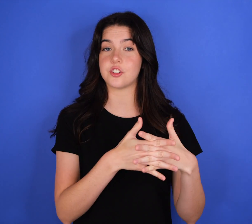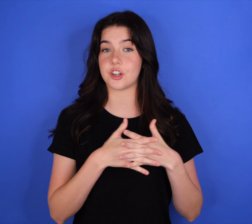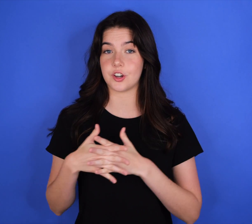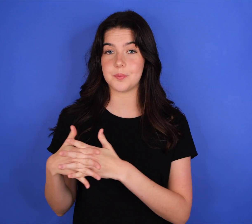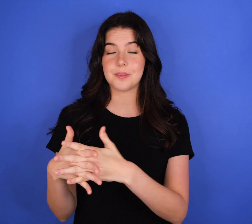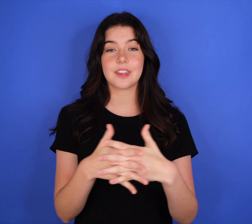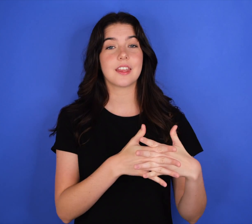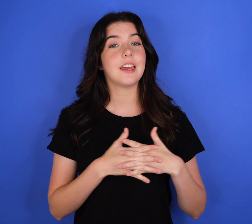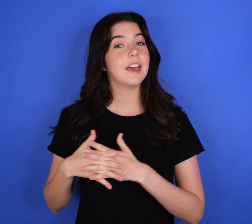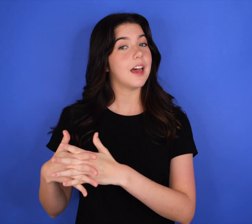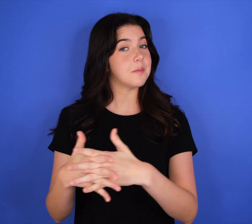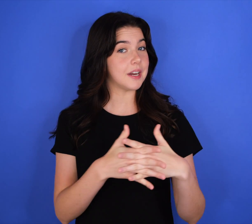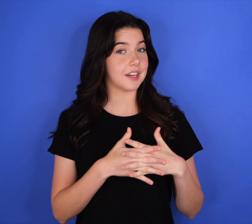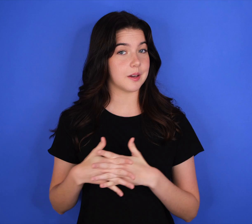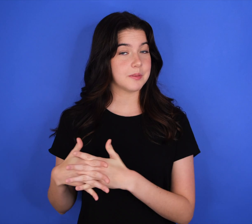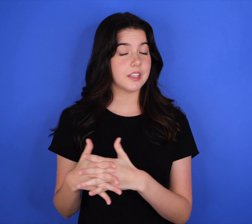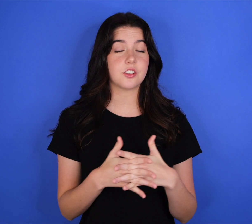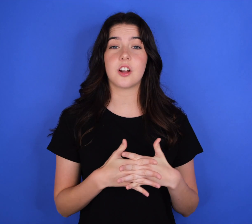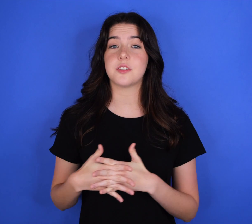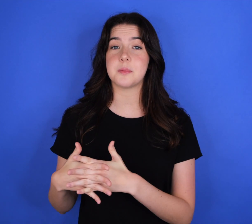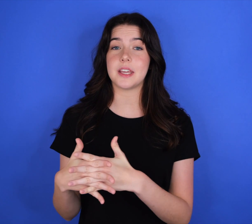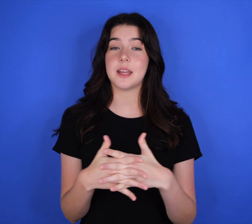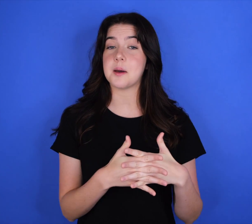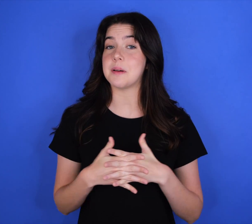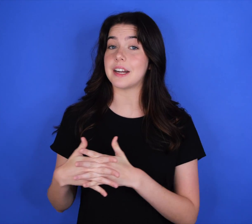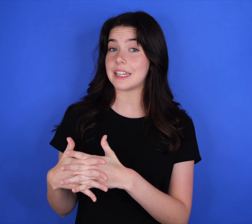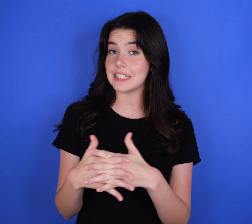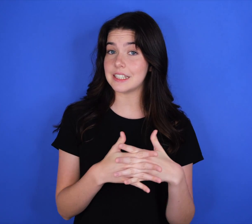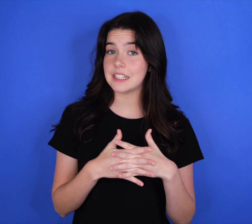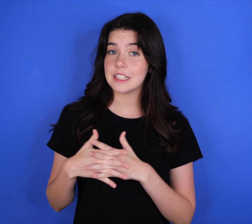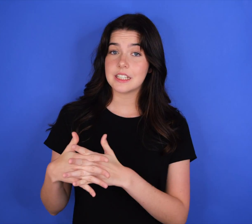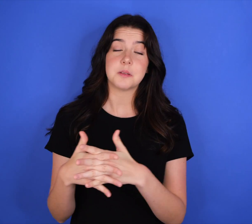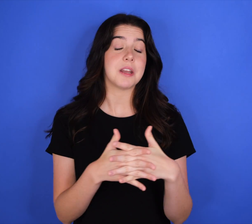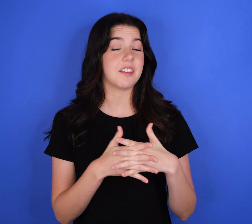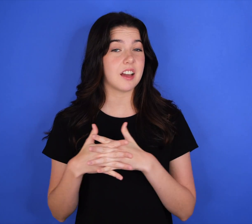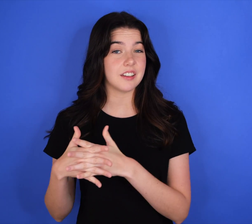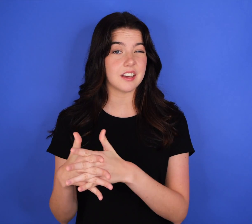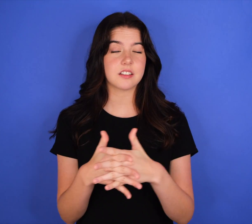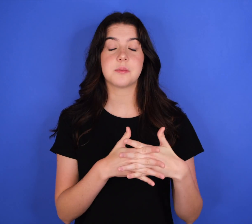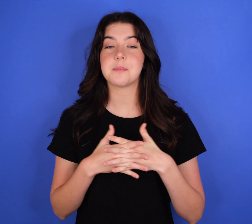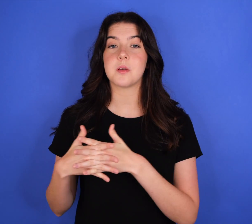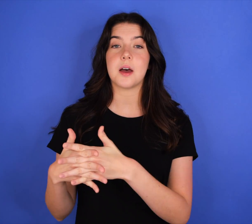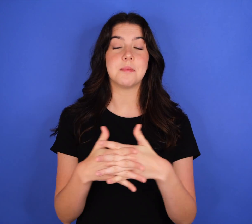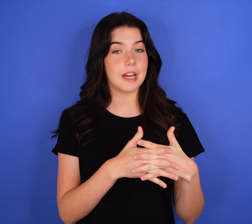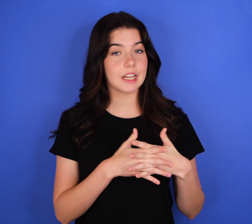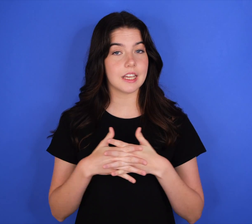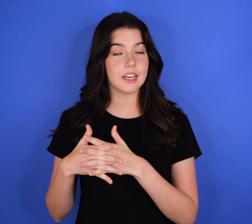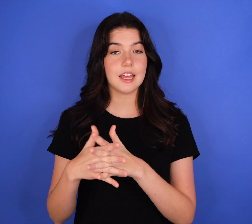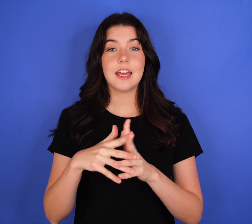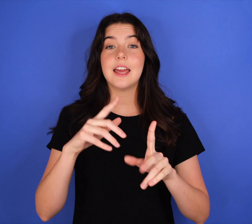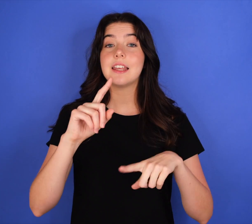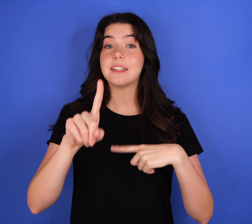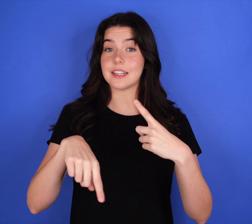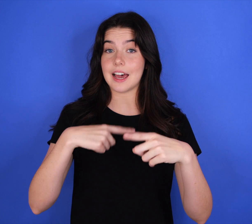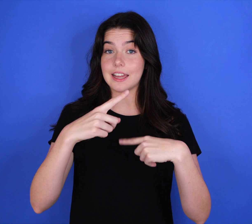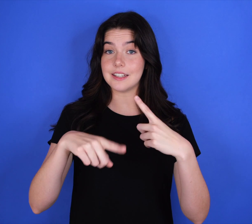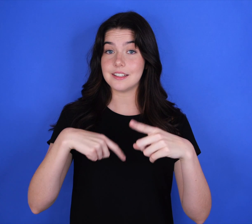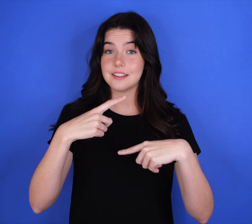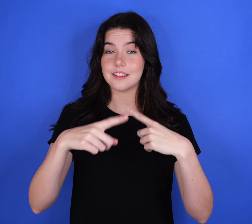circle. America. This can also mean American, depending on the context. American sign. This